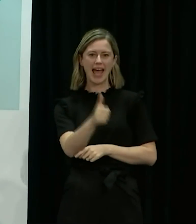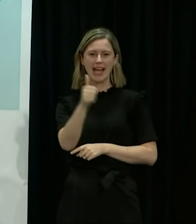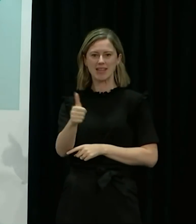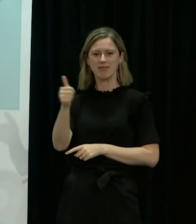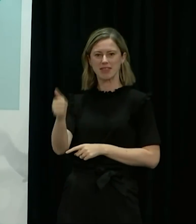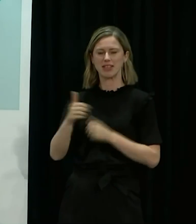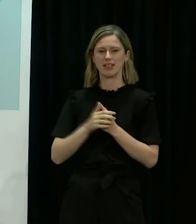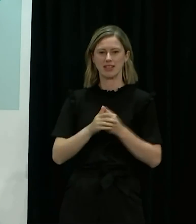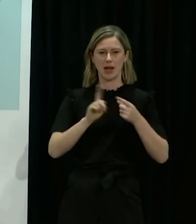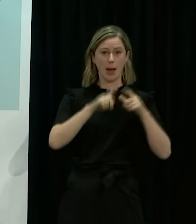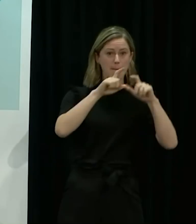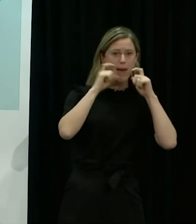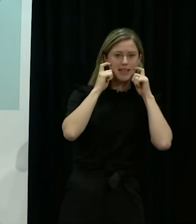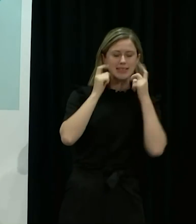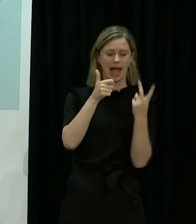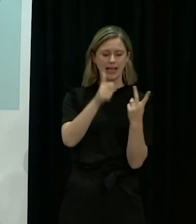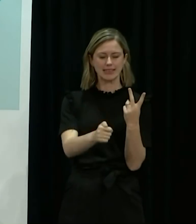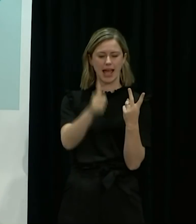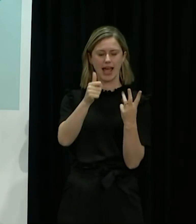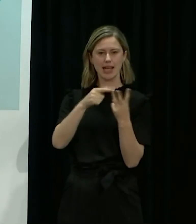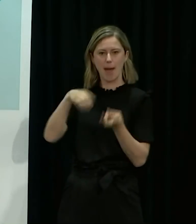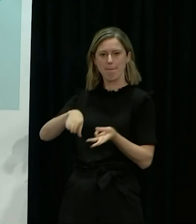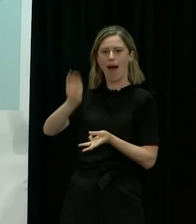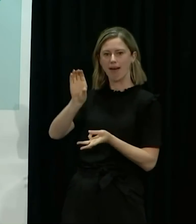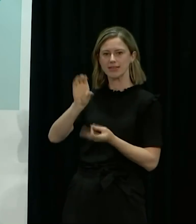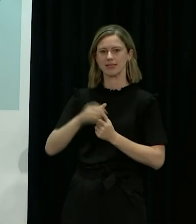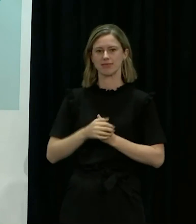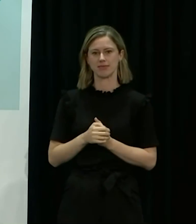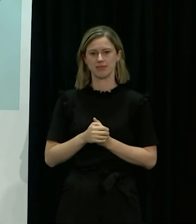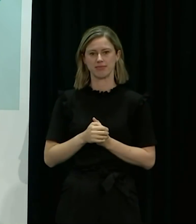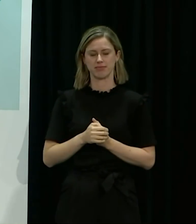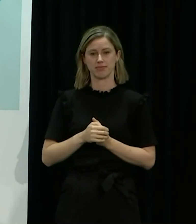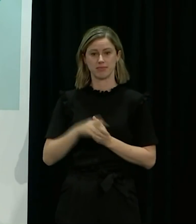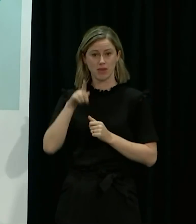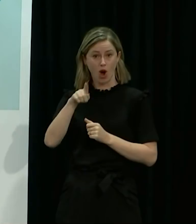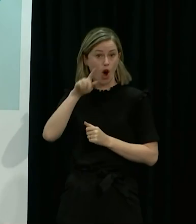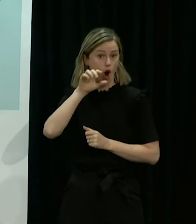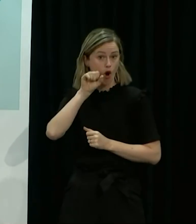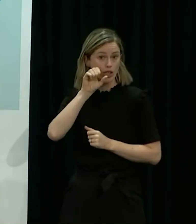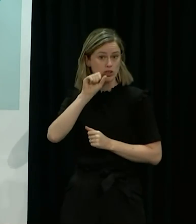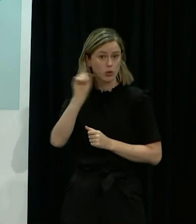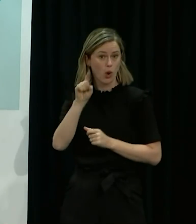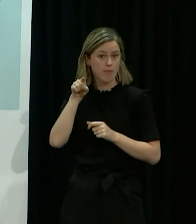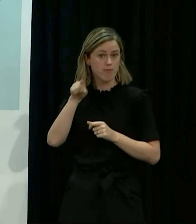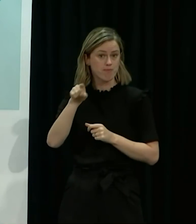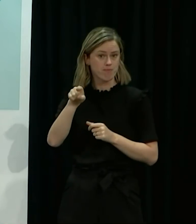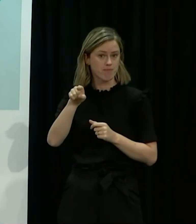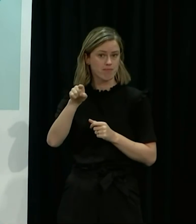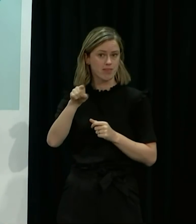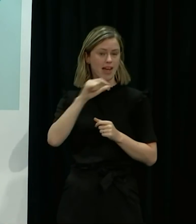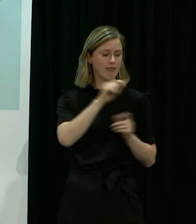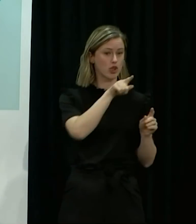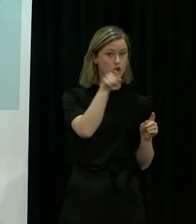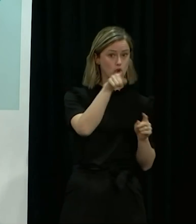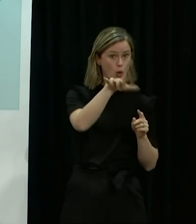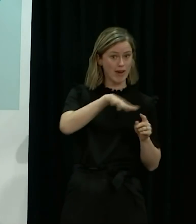go. So it's mask, scan and pass. At orange, the big change here for parts of the country that will